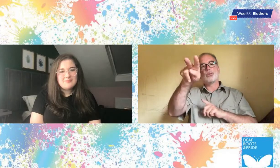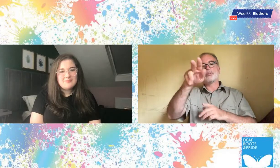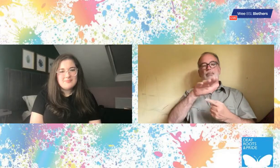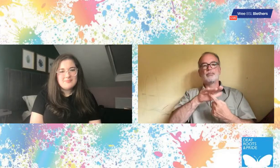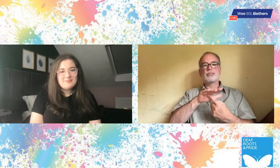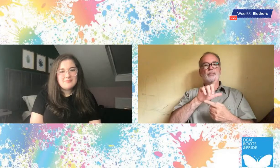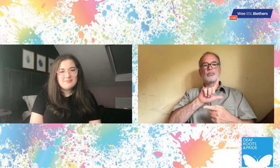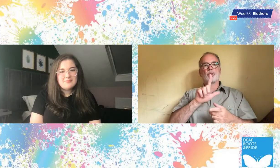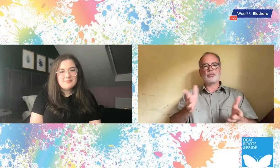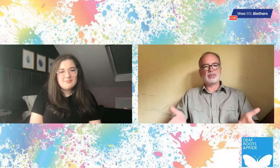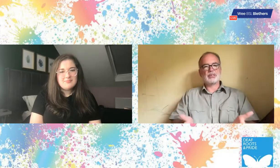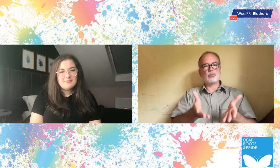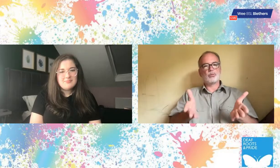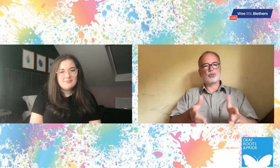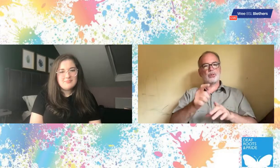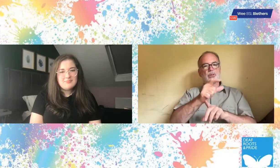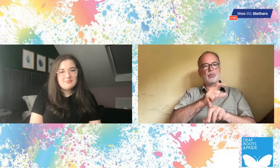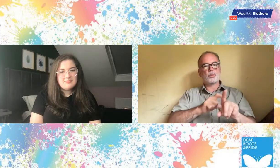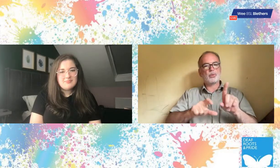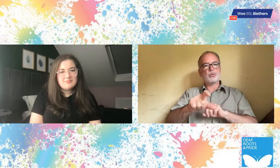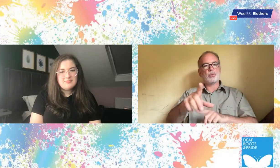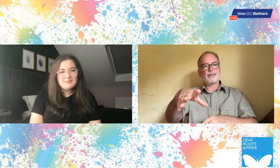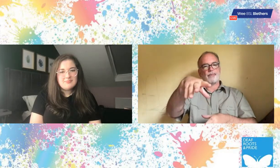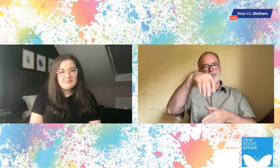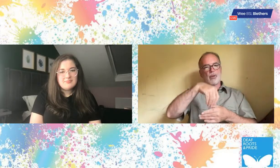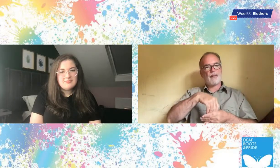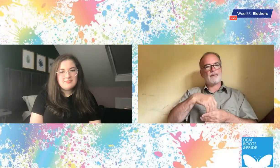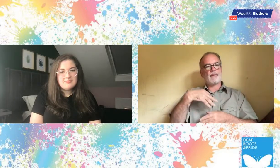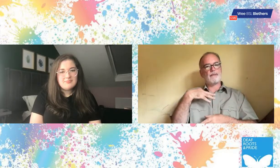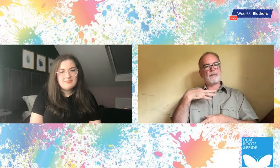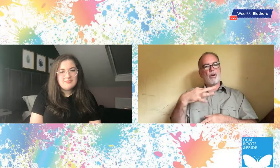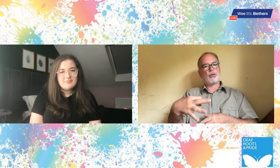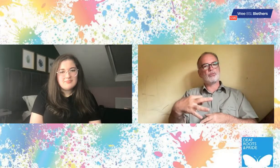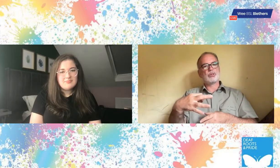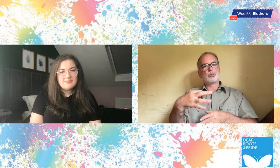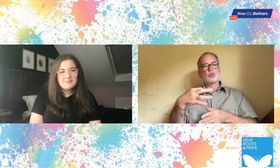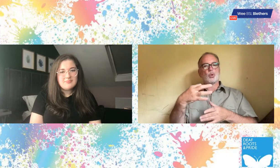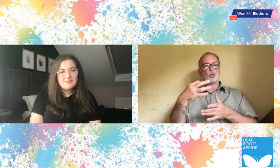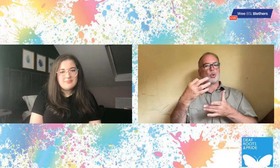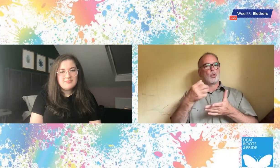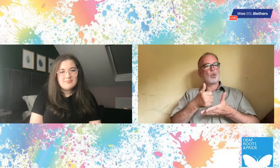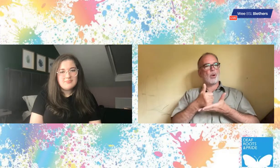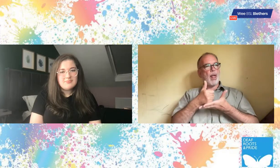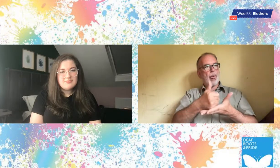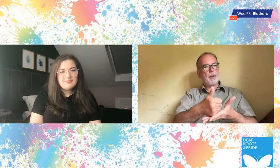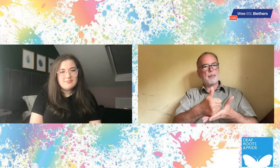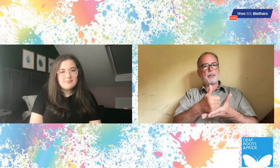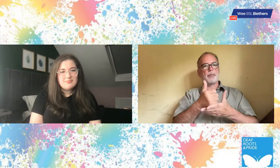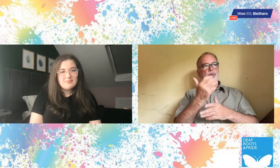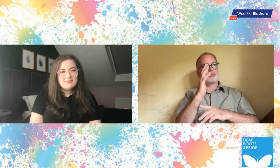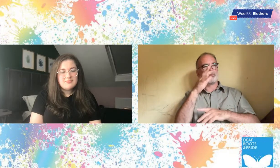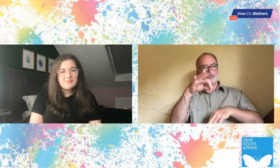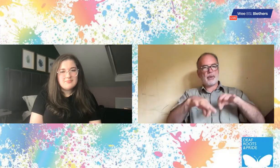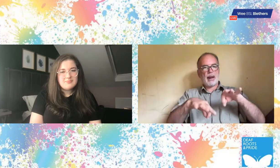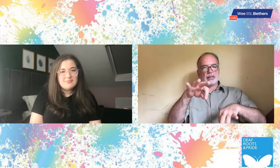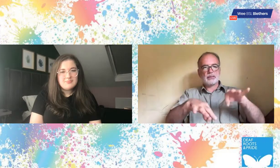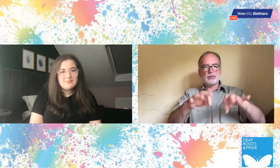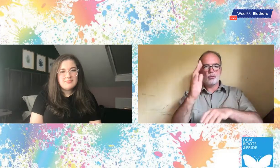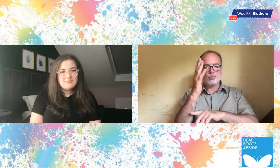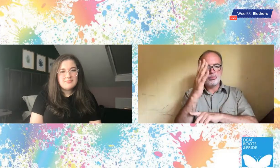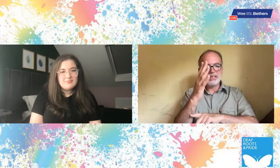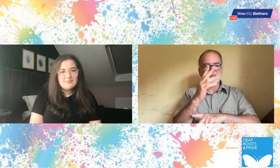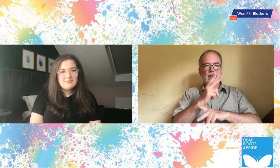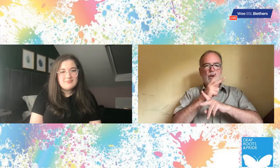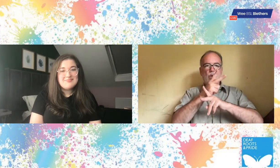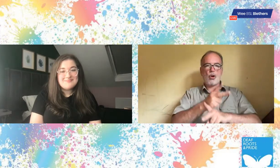have you got planned for the future? Um, just to encourage more community involvement, encourage more